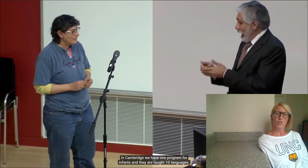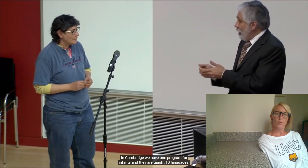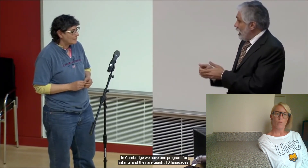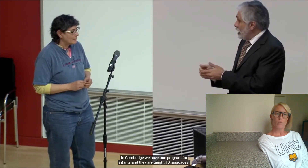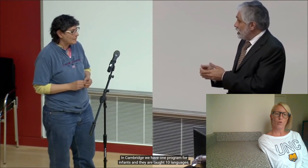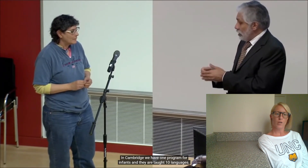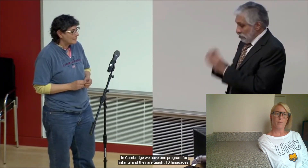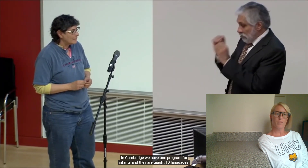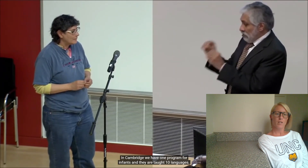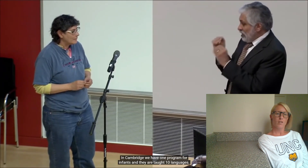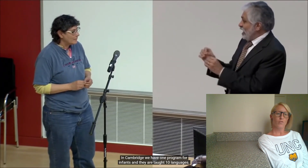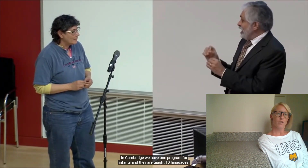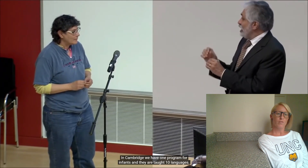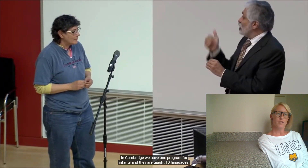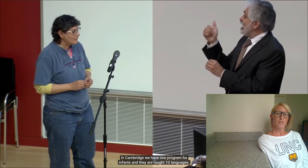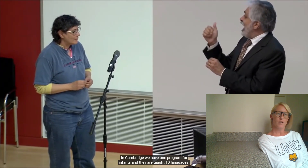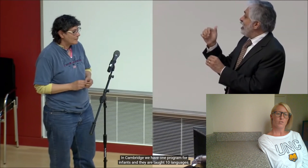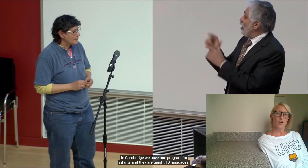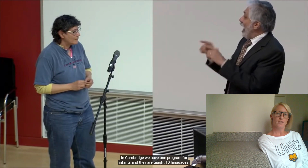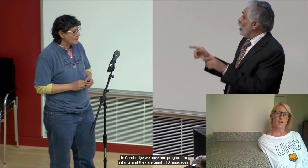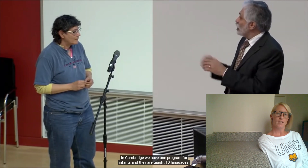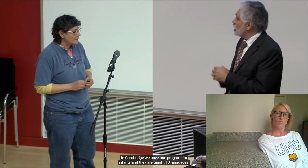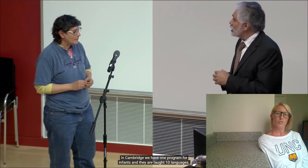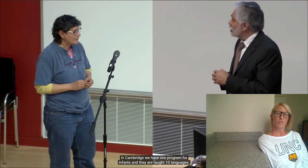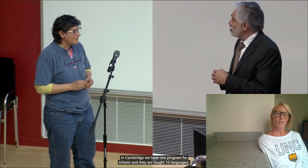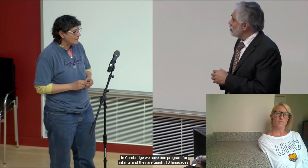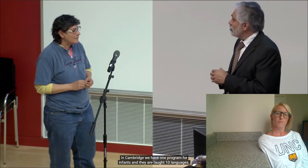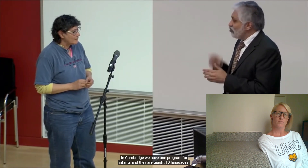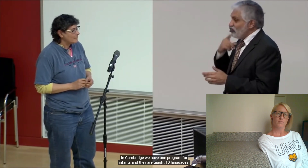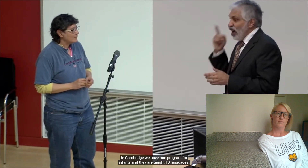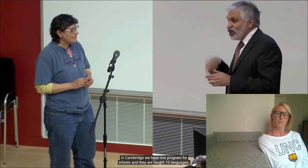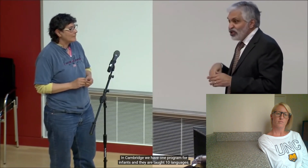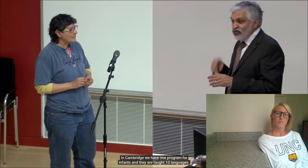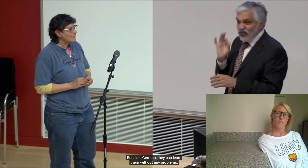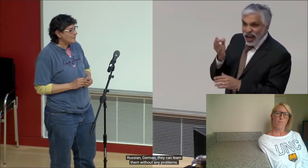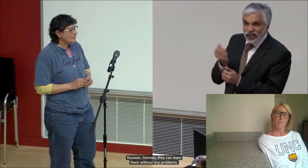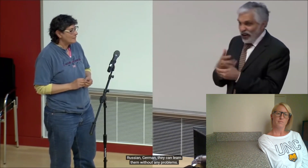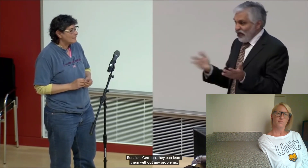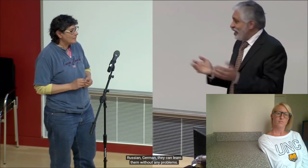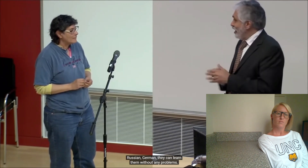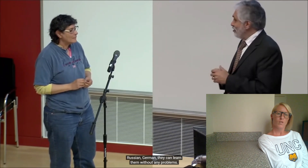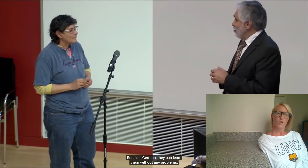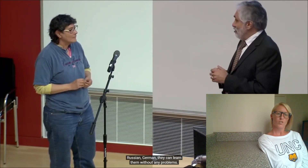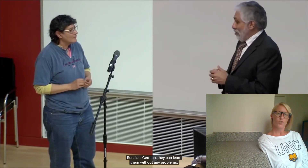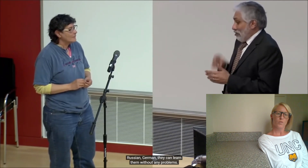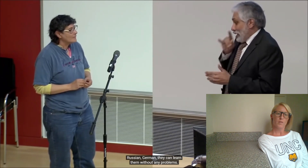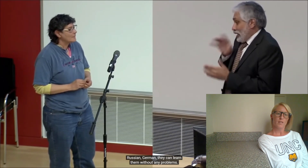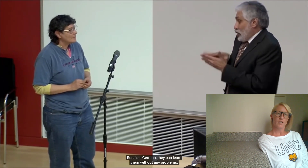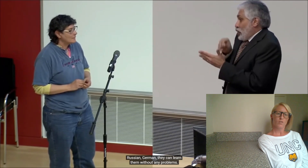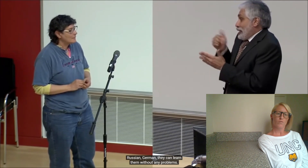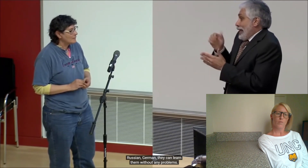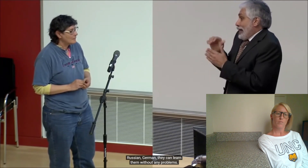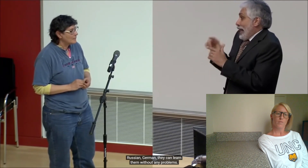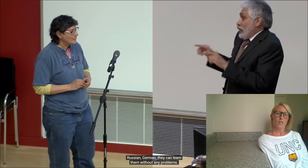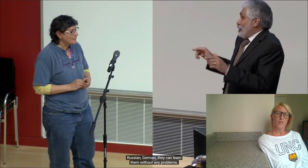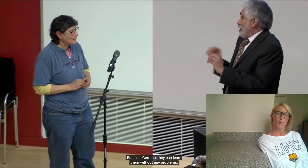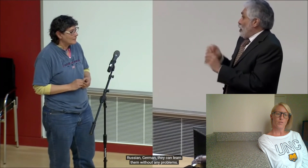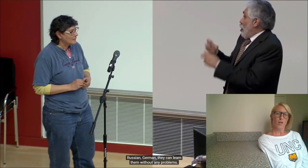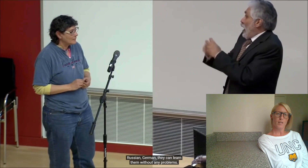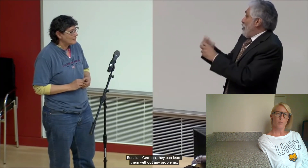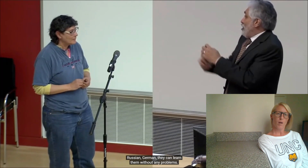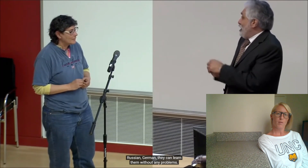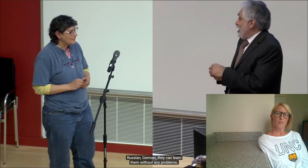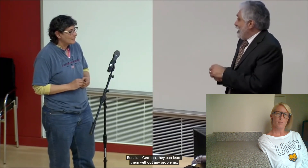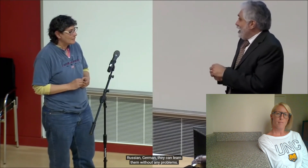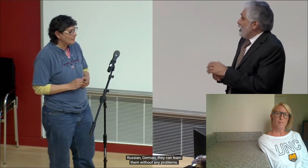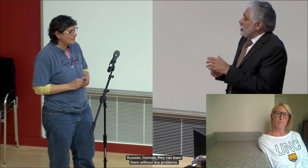one program for infants, and they're taught 10 languages, Russian, German. They